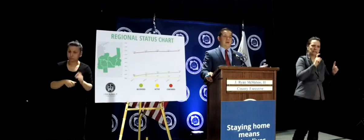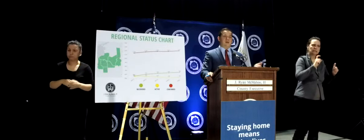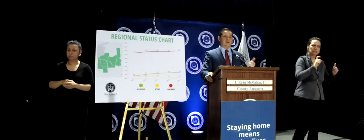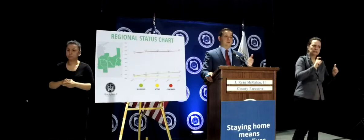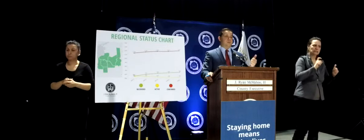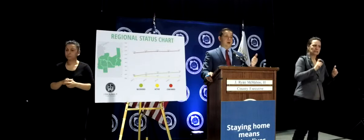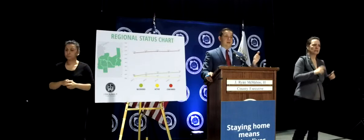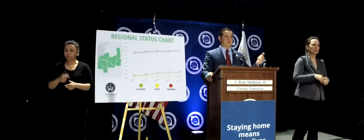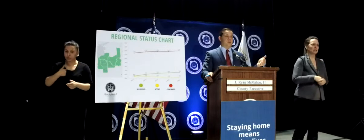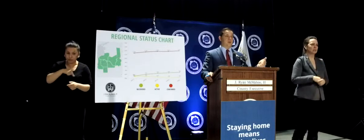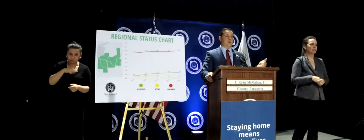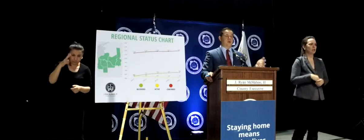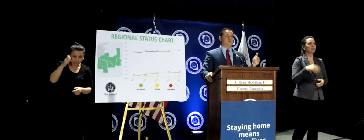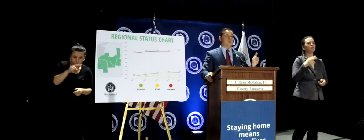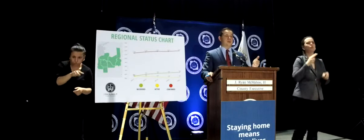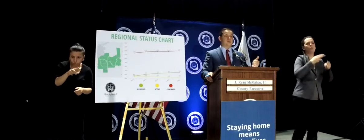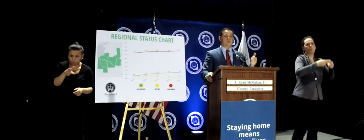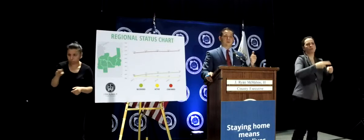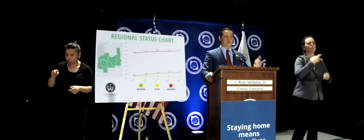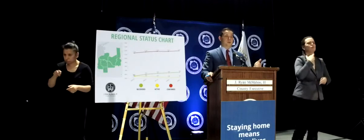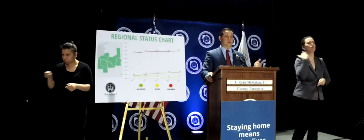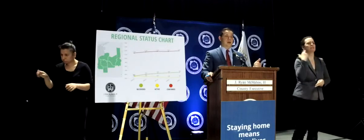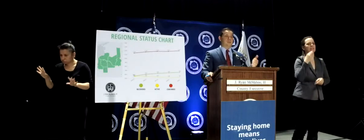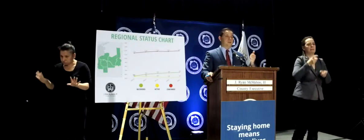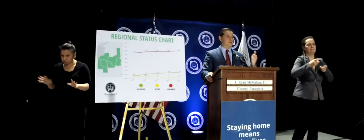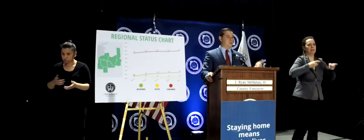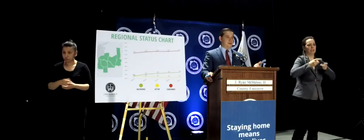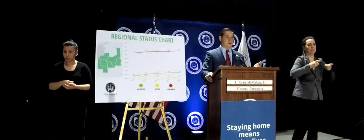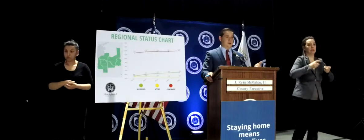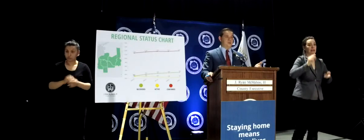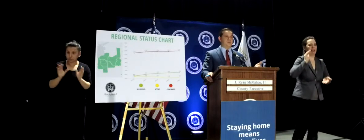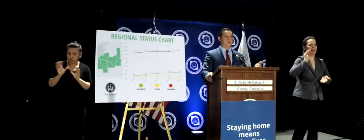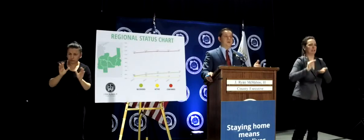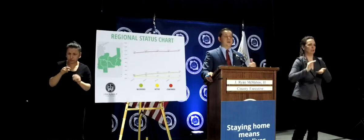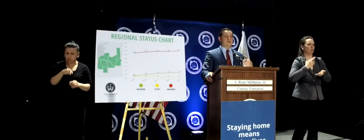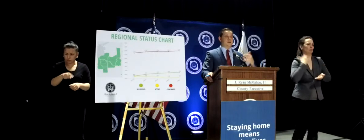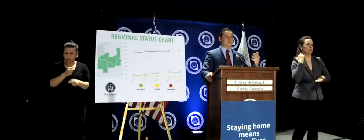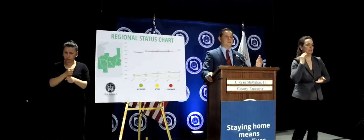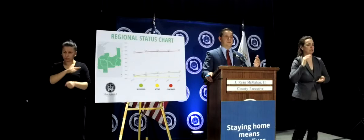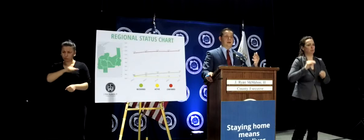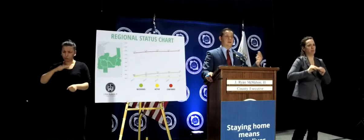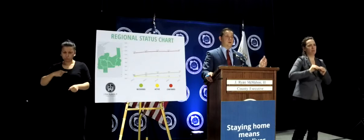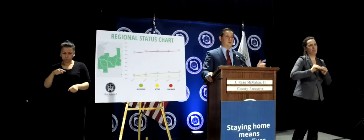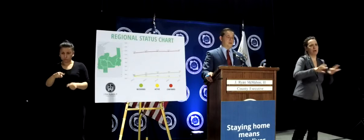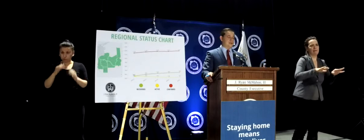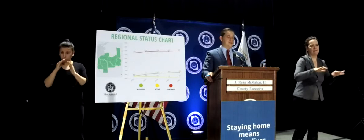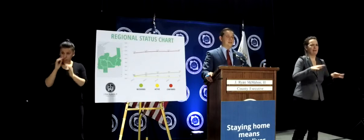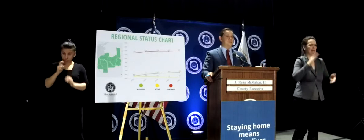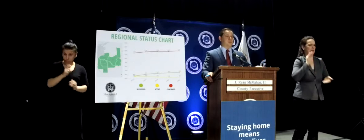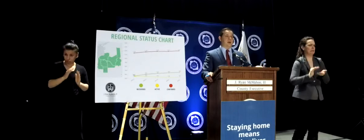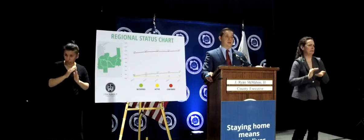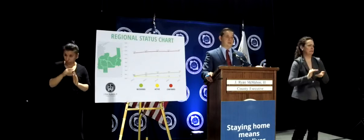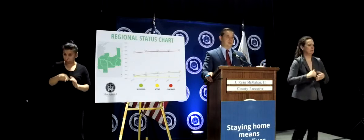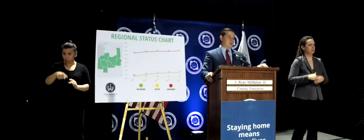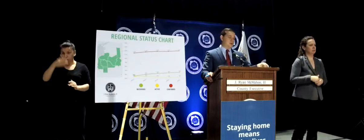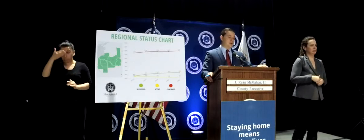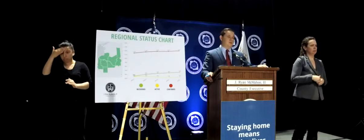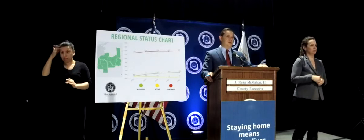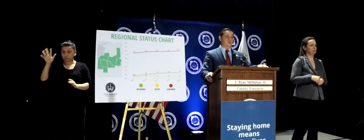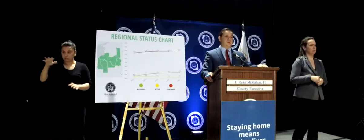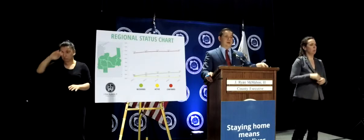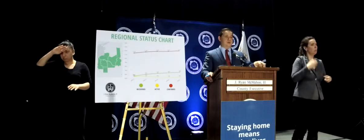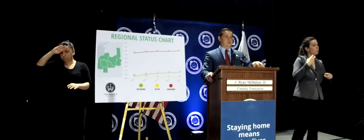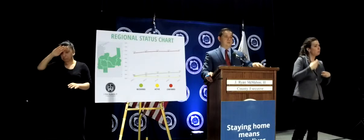you have an asymptomatic employee goes in, they're doing their job, they're taking care of people, they're asymptomatic, they don't realize it, they spread it.